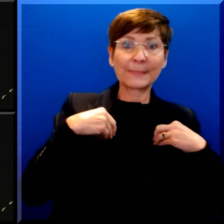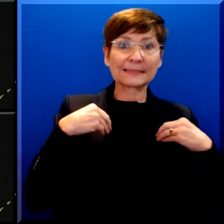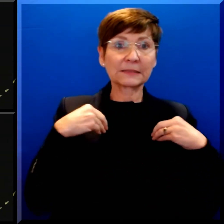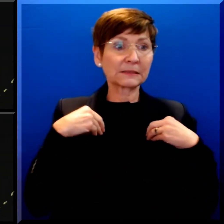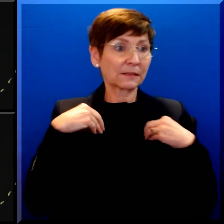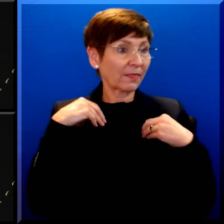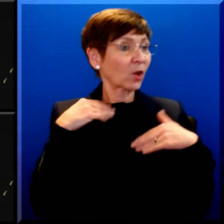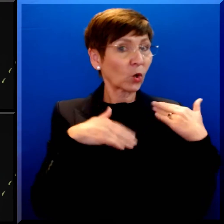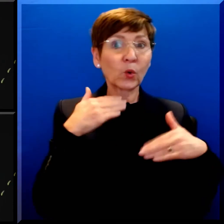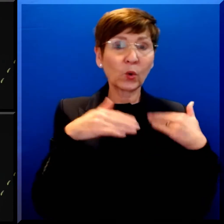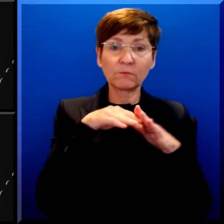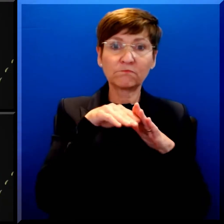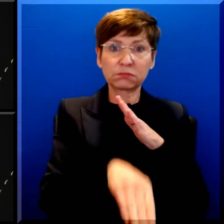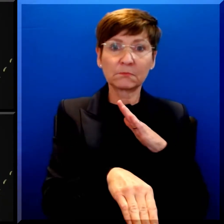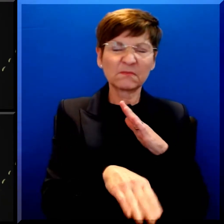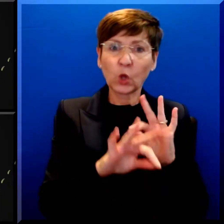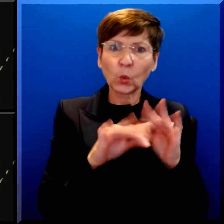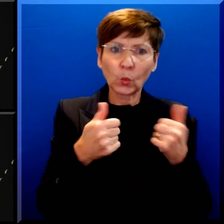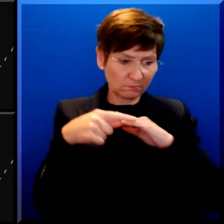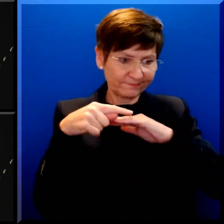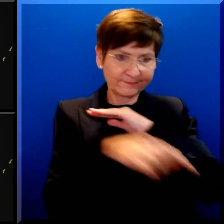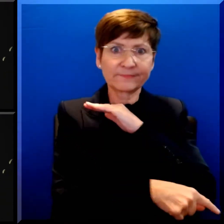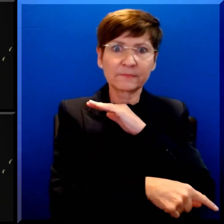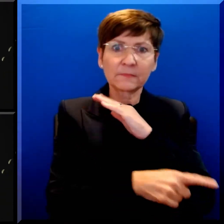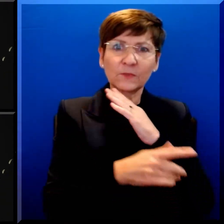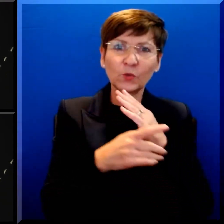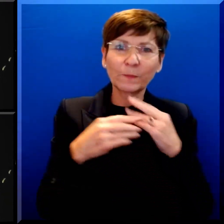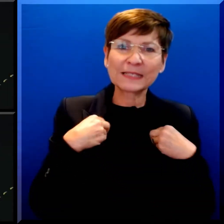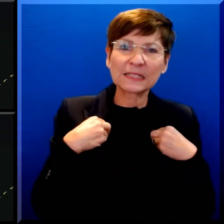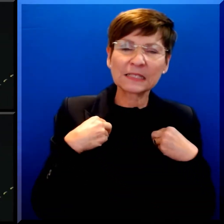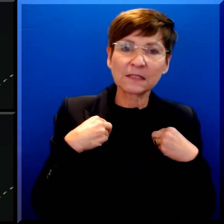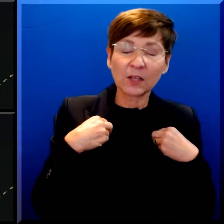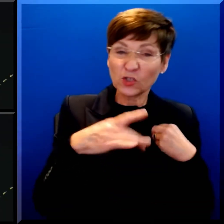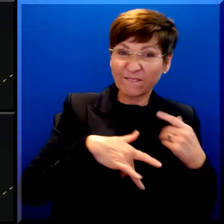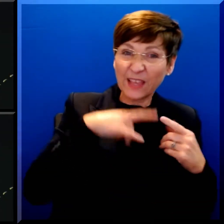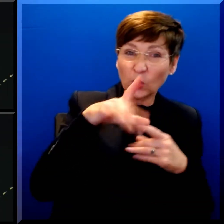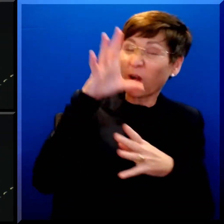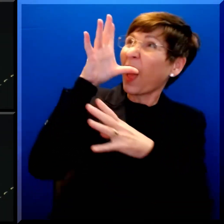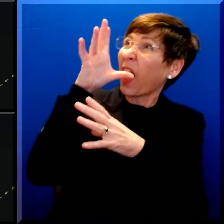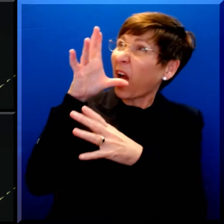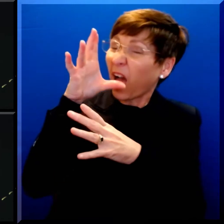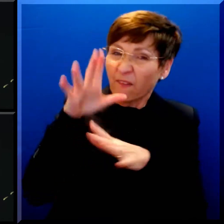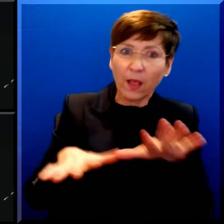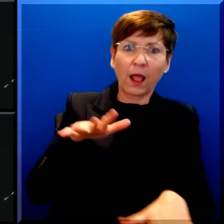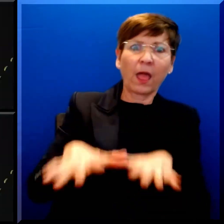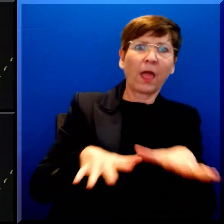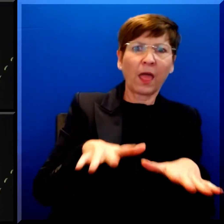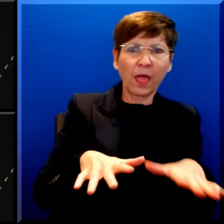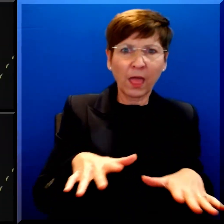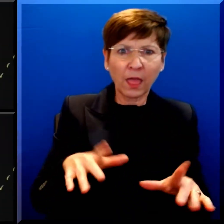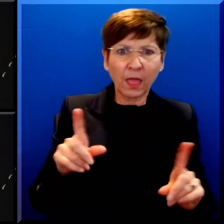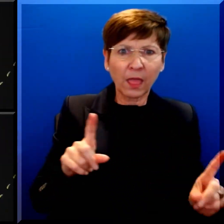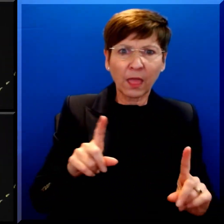what Henry Blackaby calls a crisis of faith. What happens when what you currently